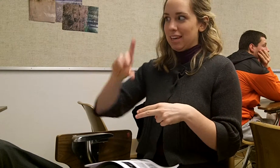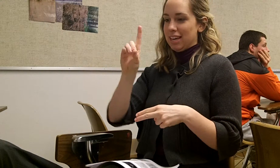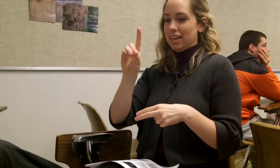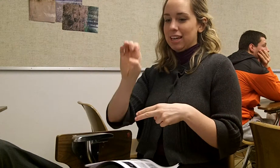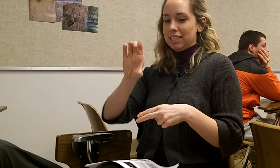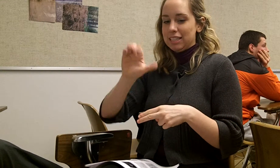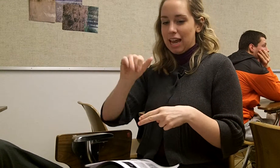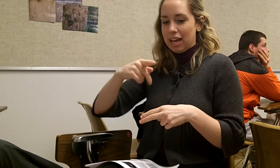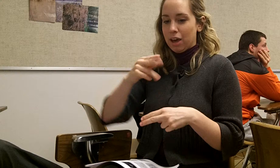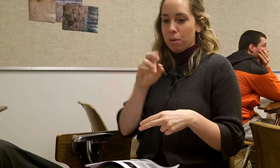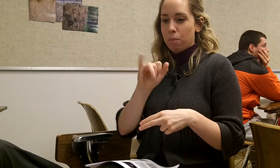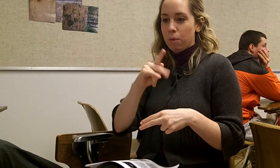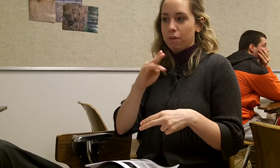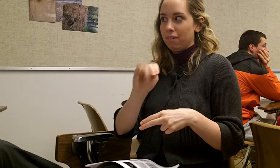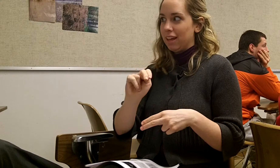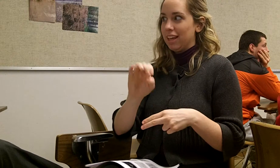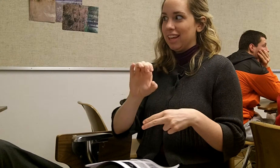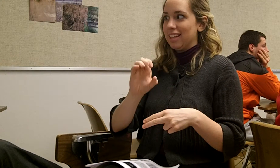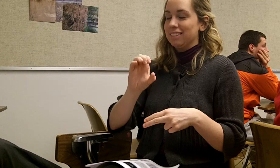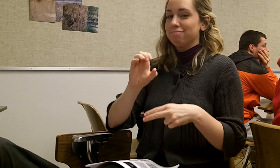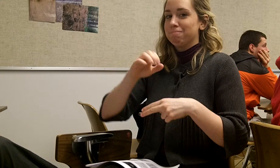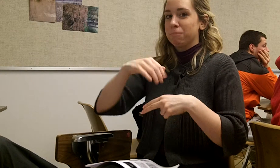The only point I want to make about this slide is to introduce